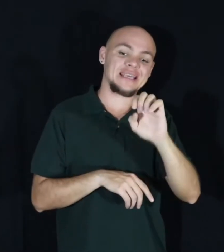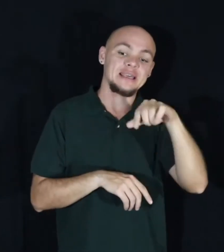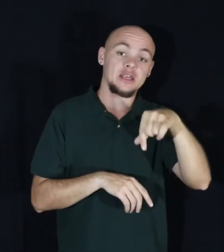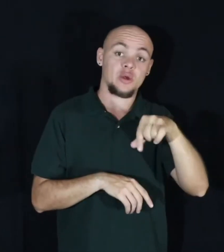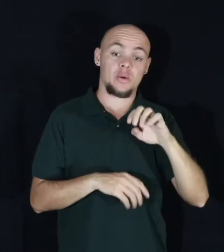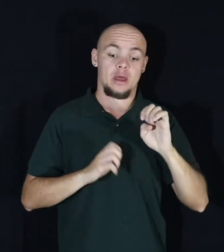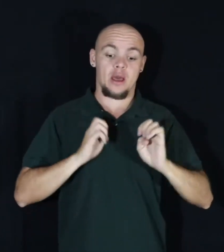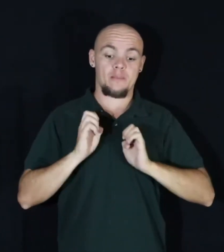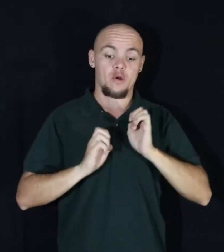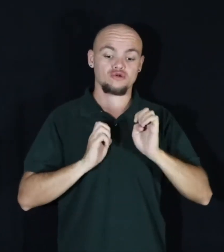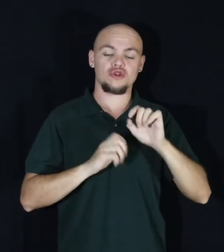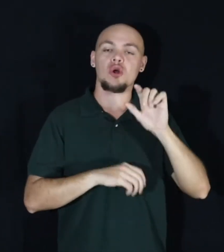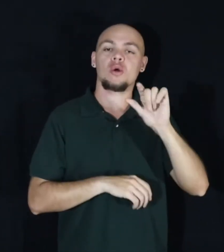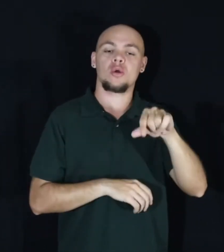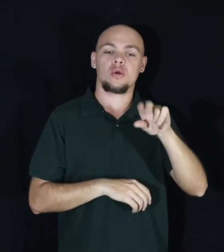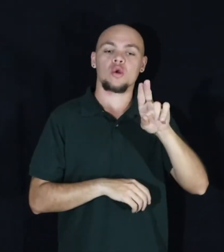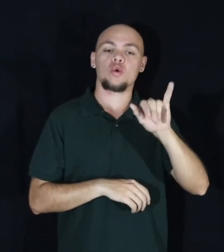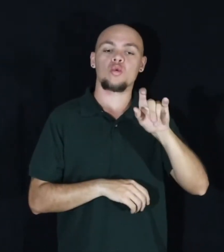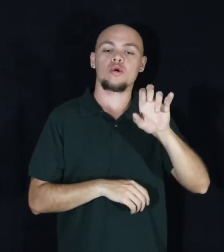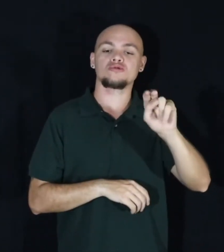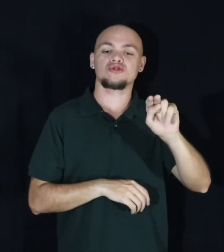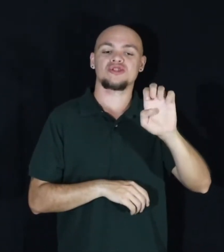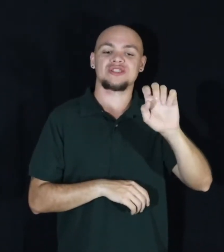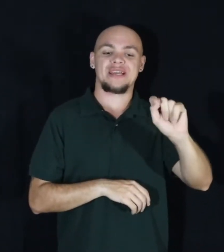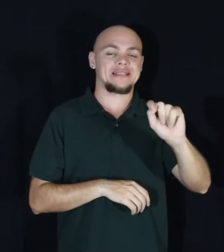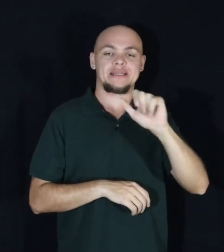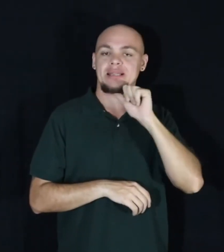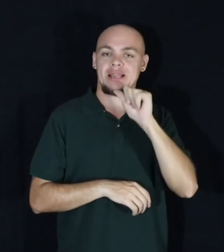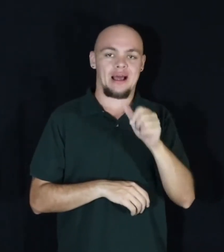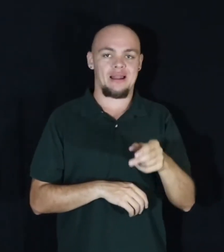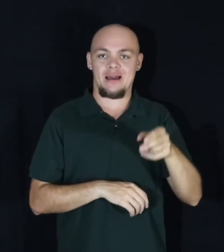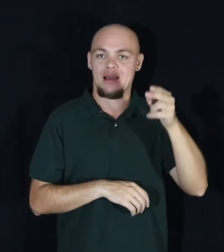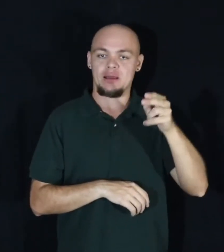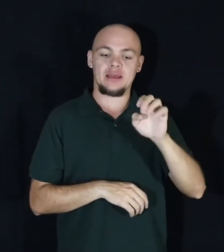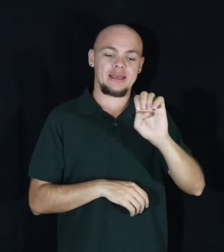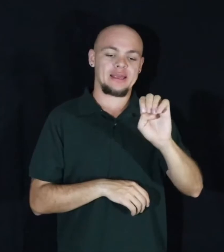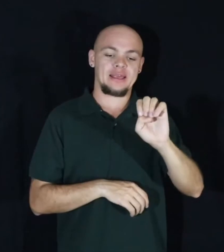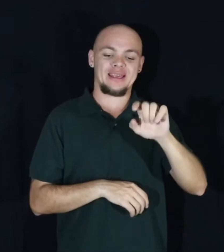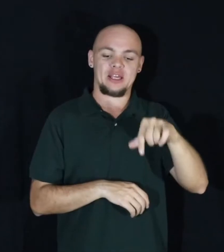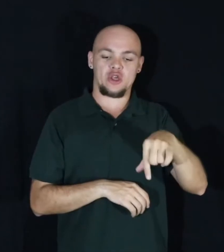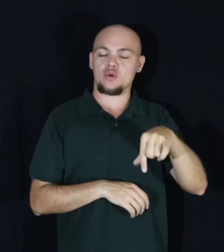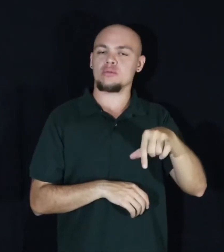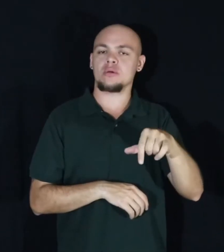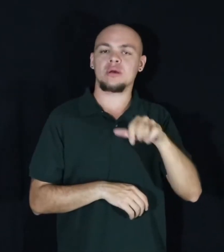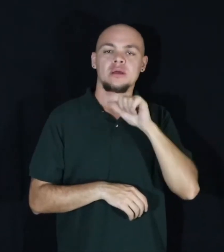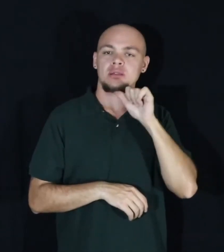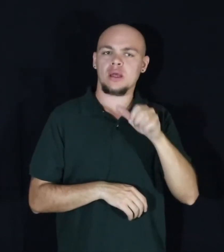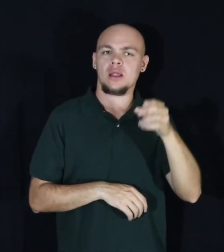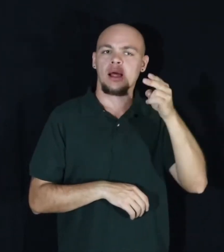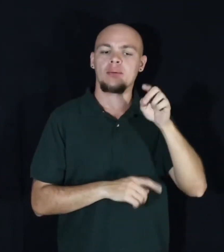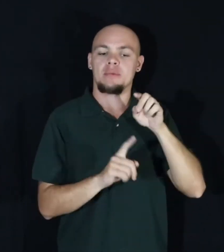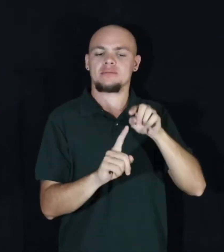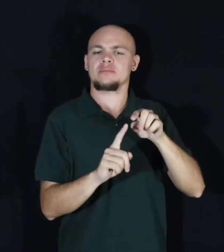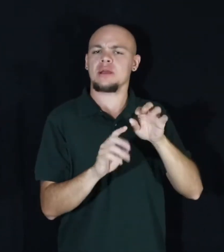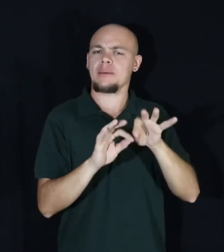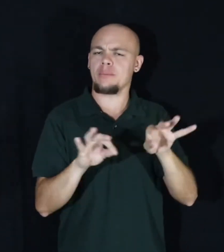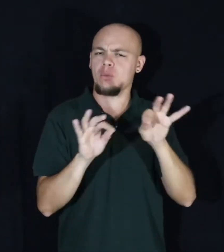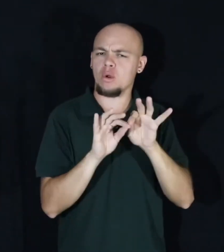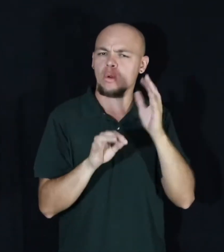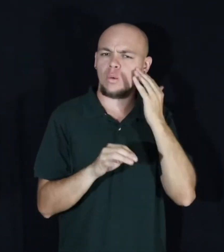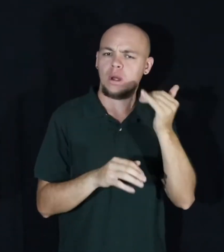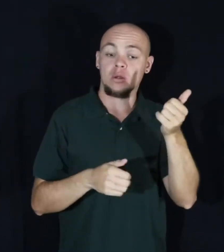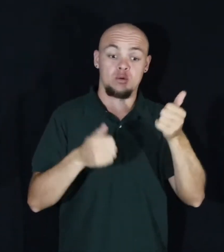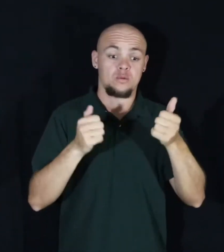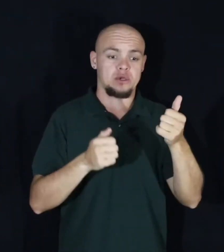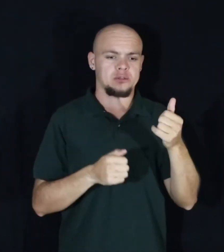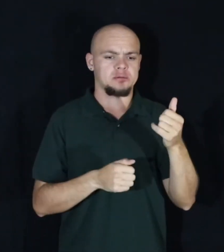emotional quotient. So this got me thinking, what is an emotional quotient? Why is it so important? What is more